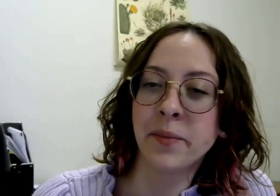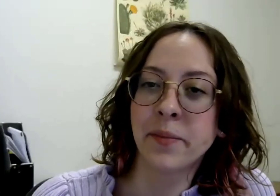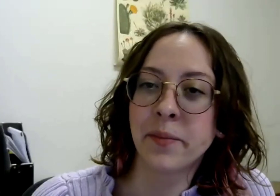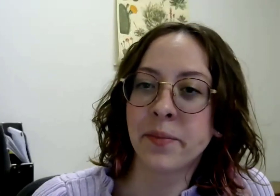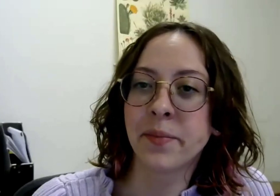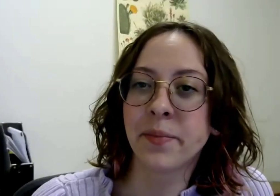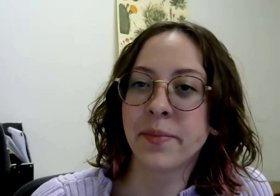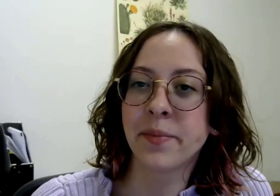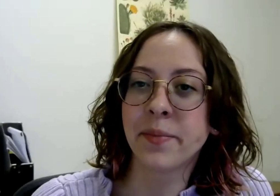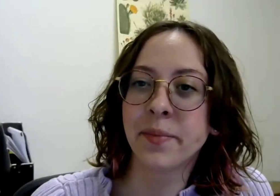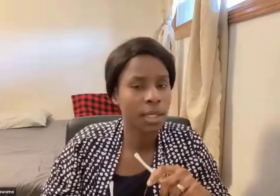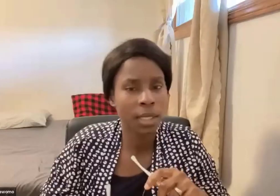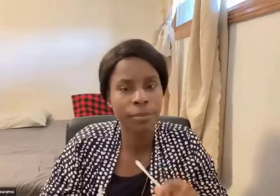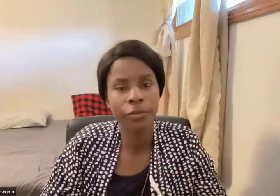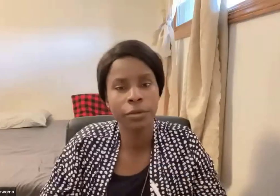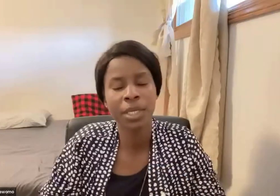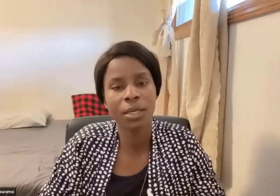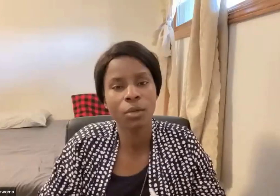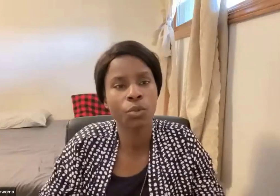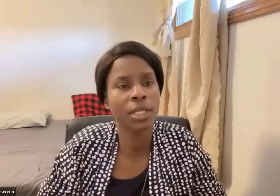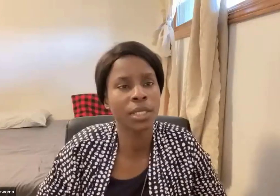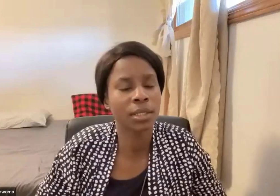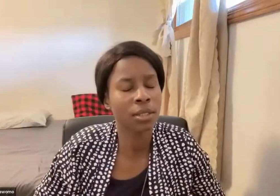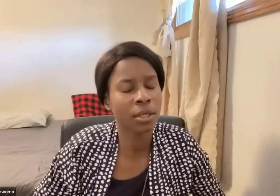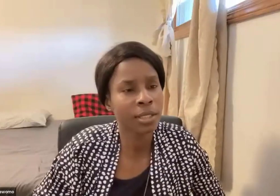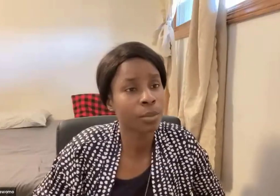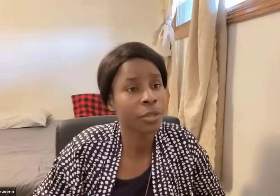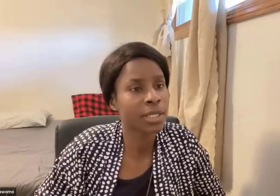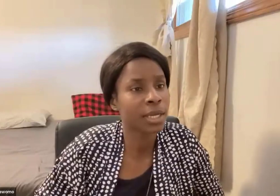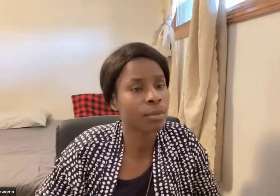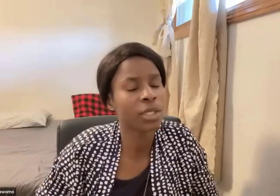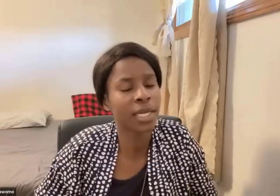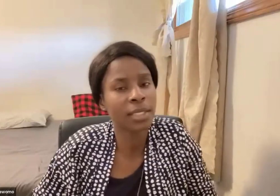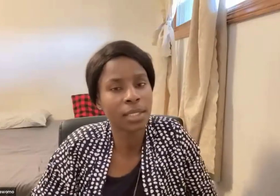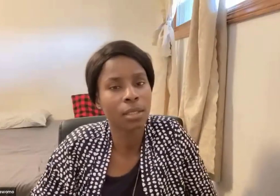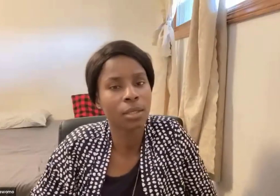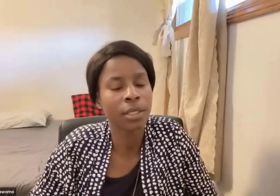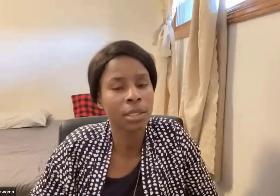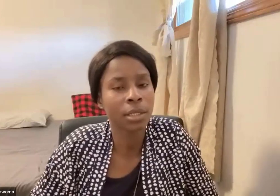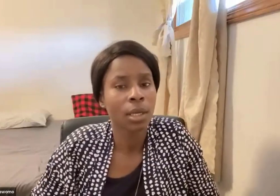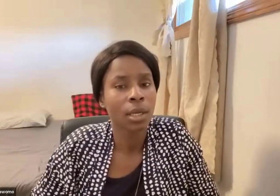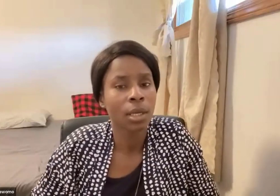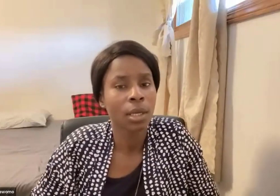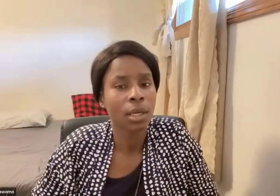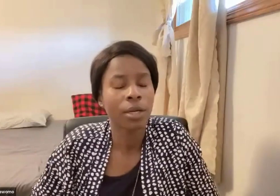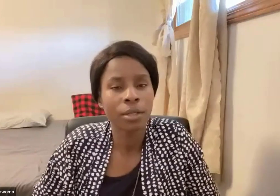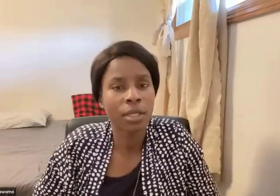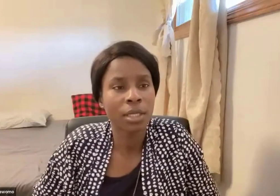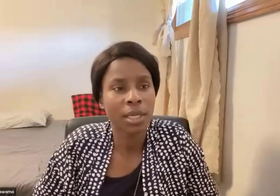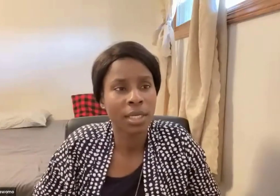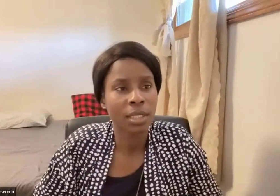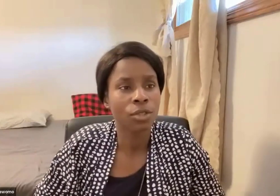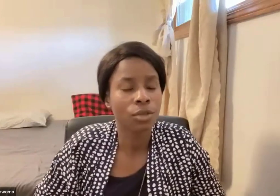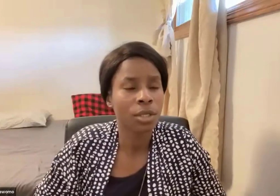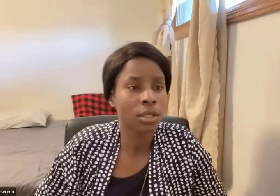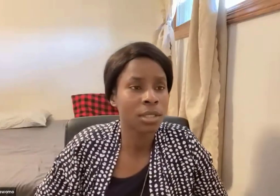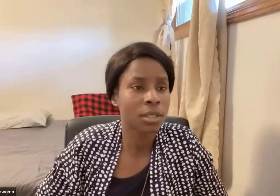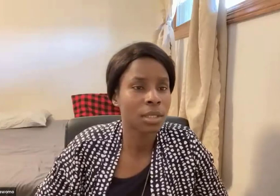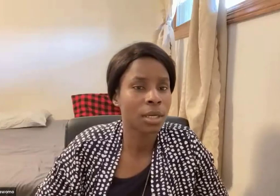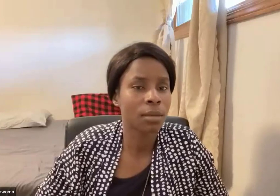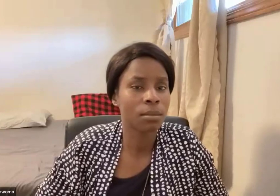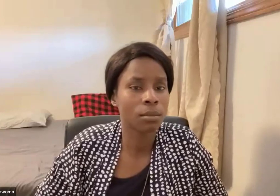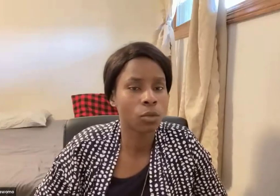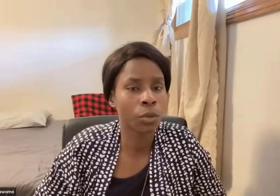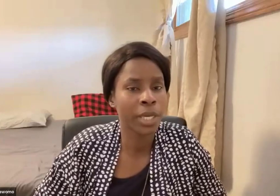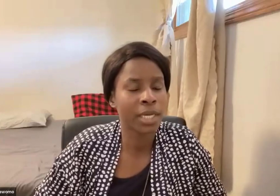Yinka? Yeah, for me, we discuss multimodality a lot, but I also think that